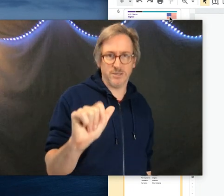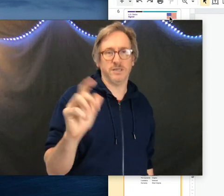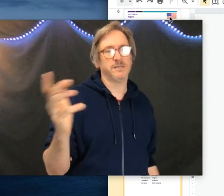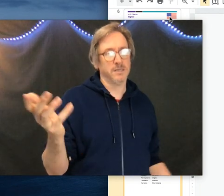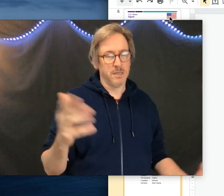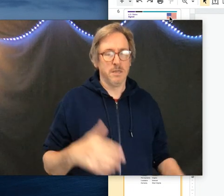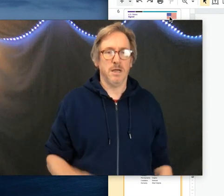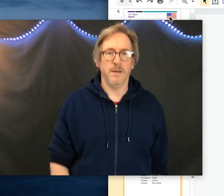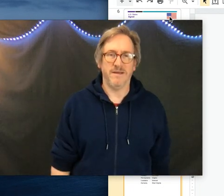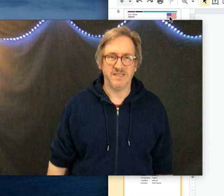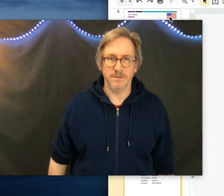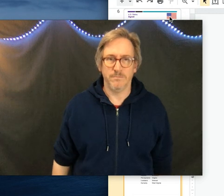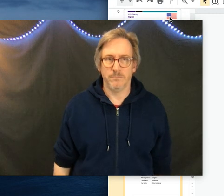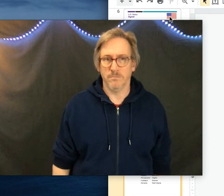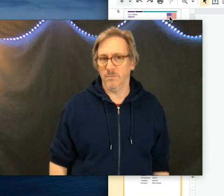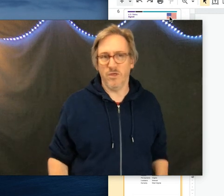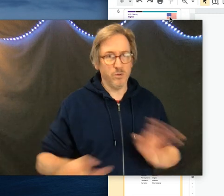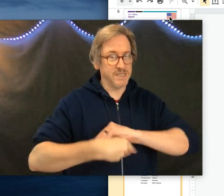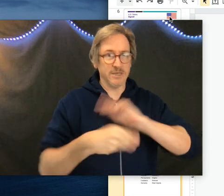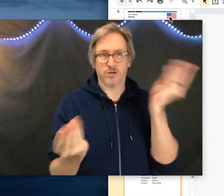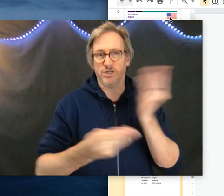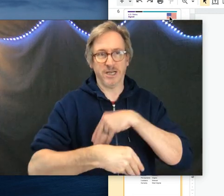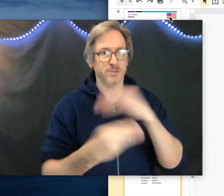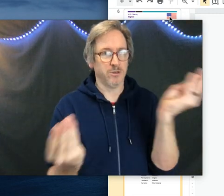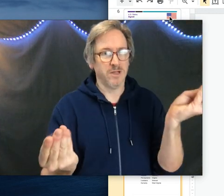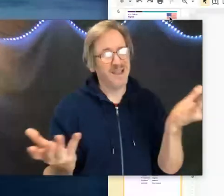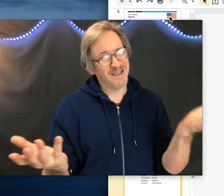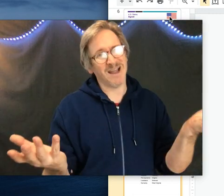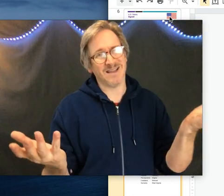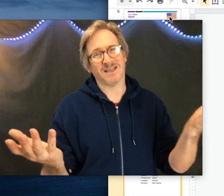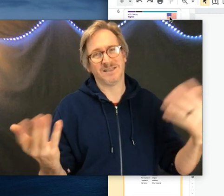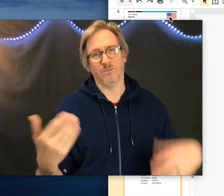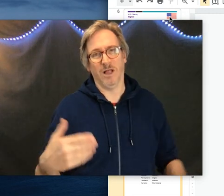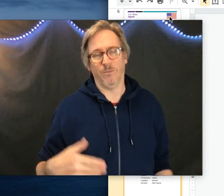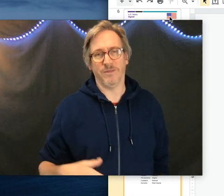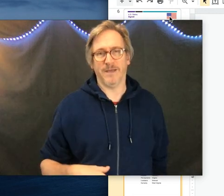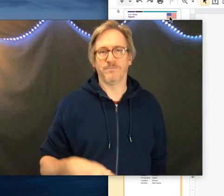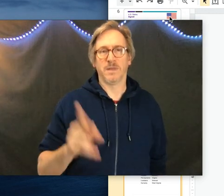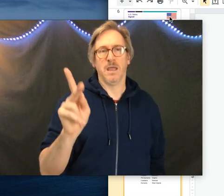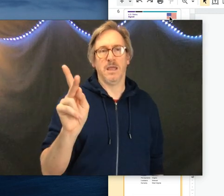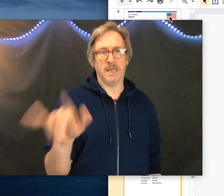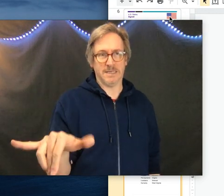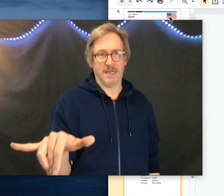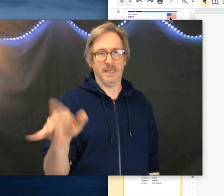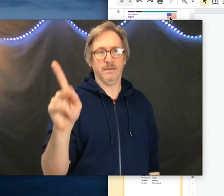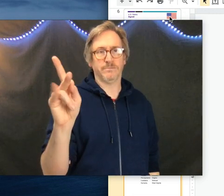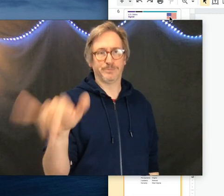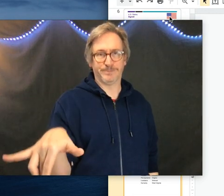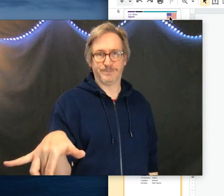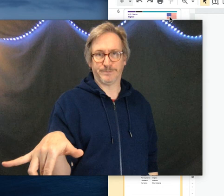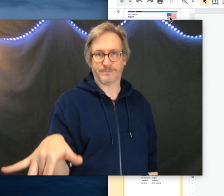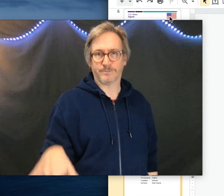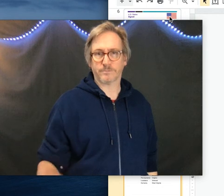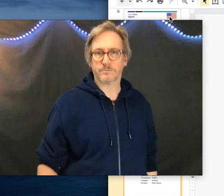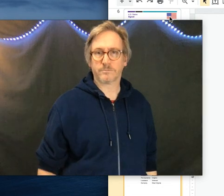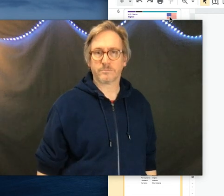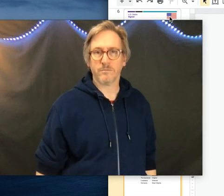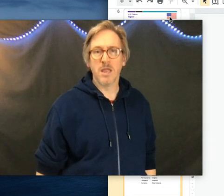Los Angeles. I've seen those interchangeable. Context will help with that. Kentucky.